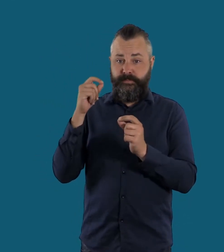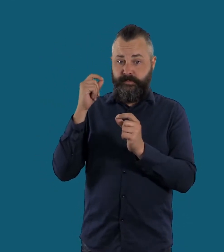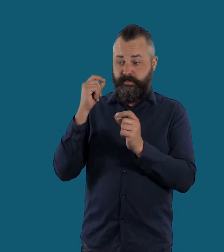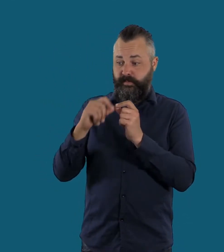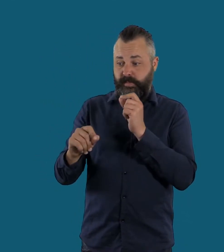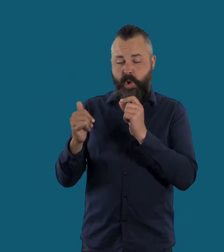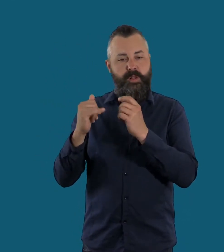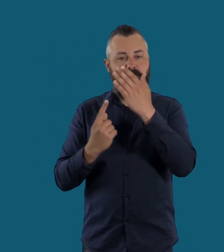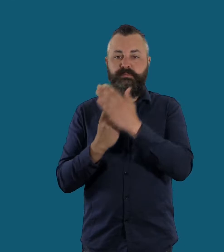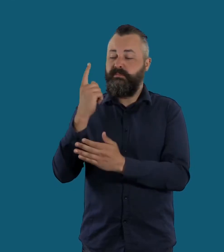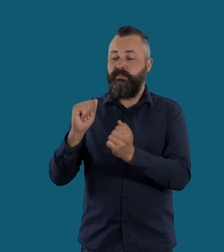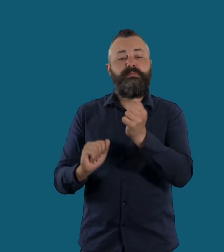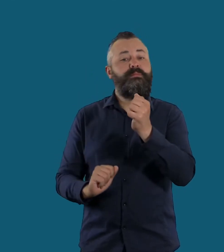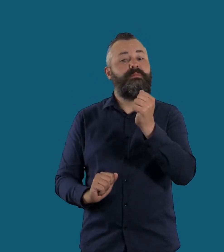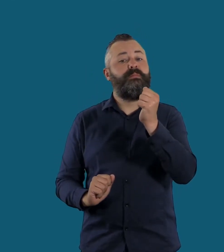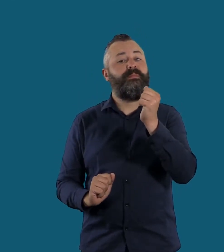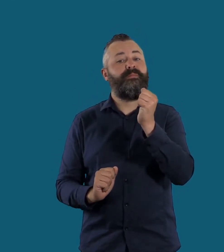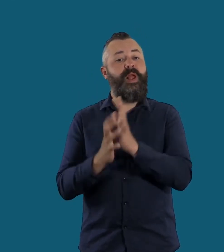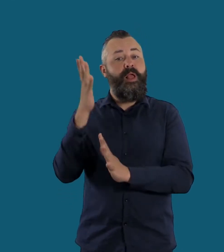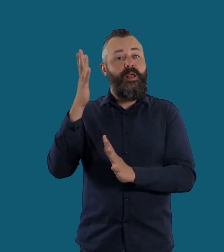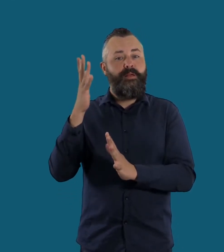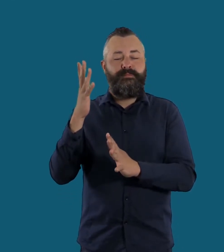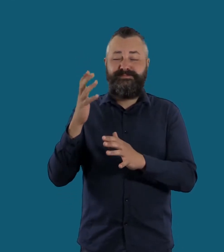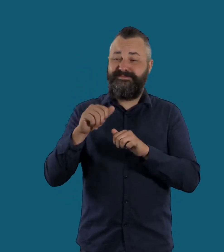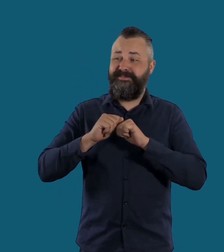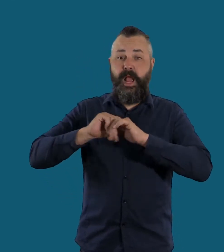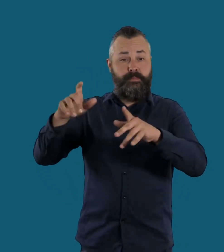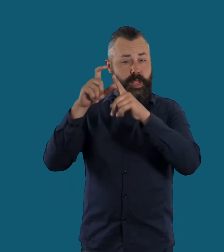If a fire starts and takes hold, it will be extremely difficult to control